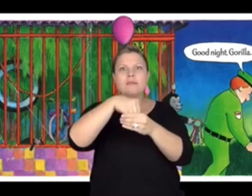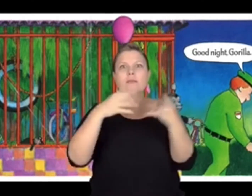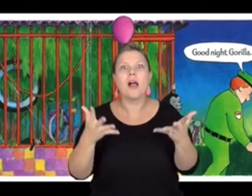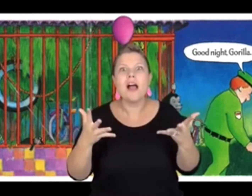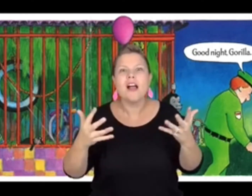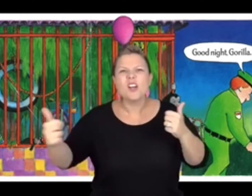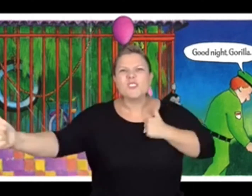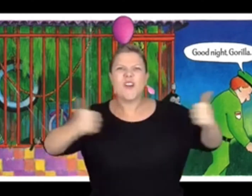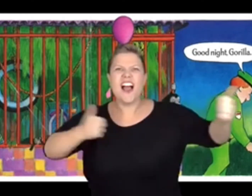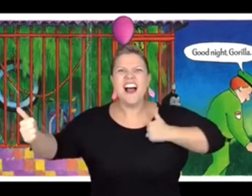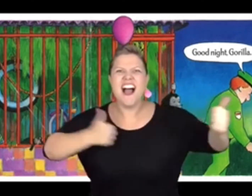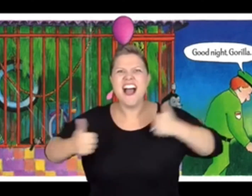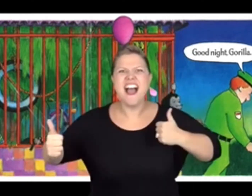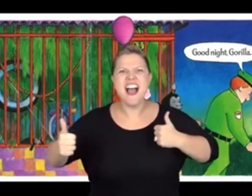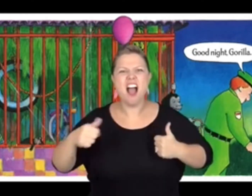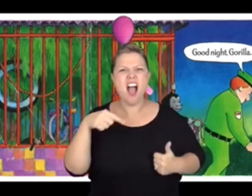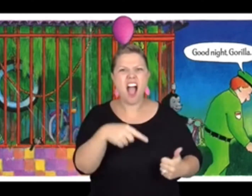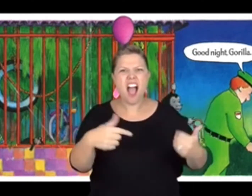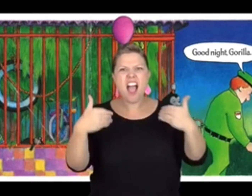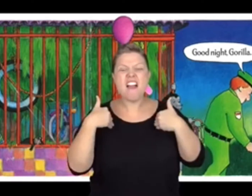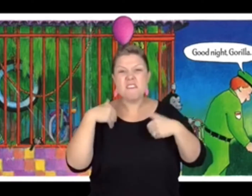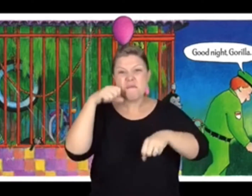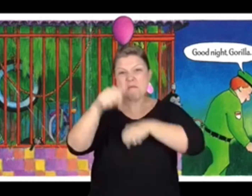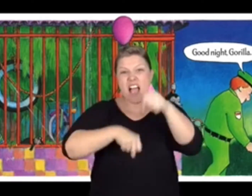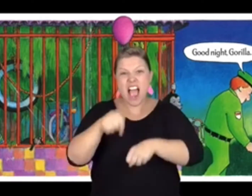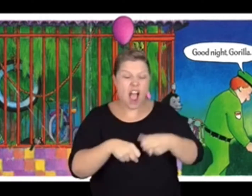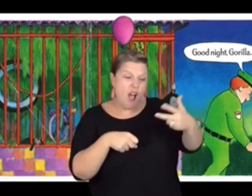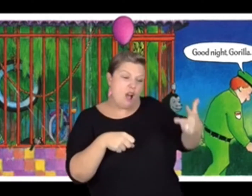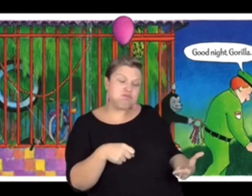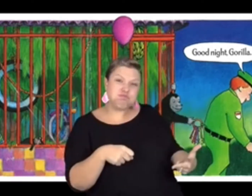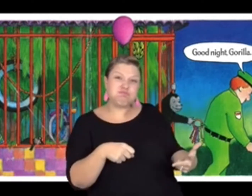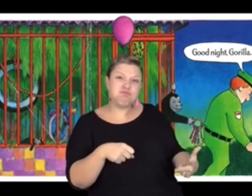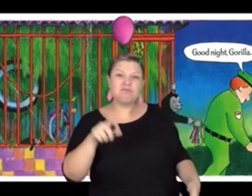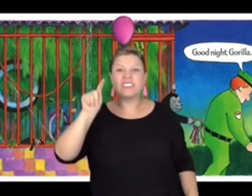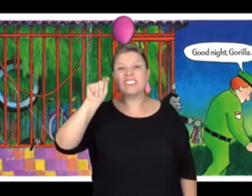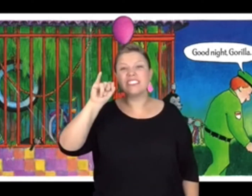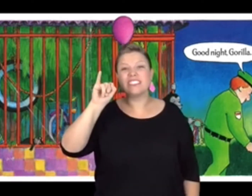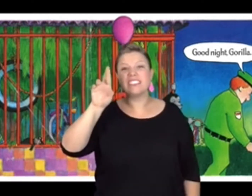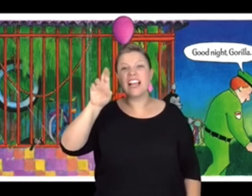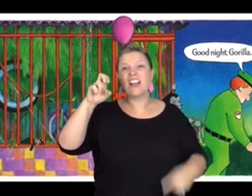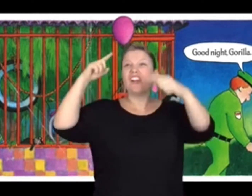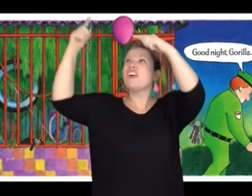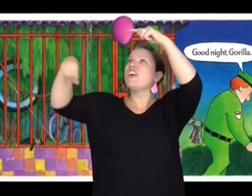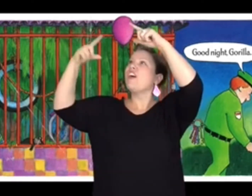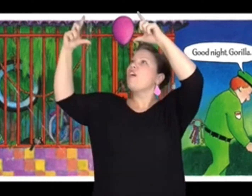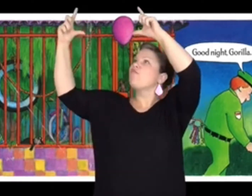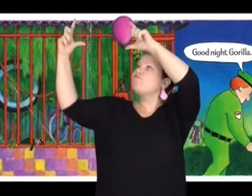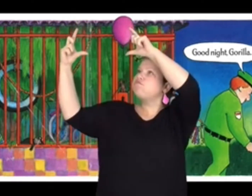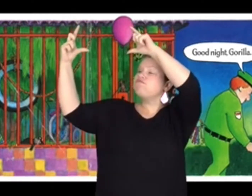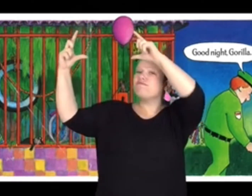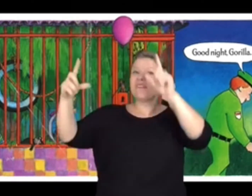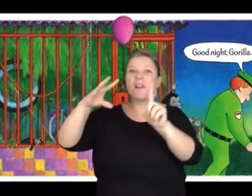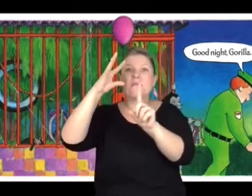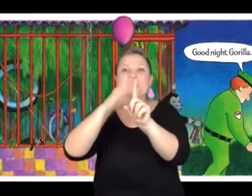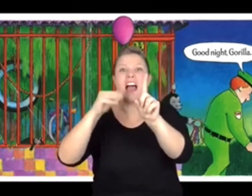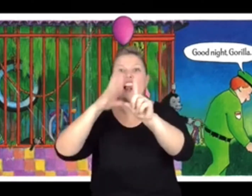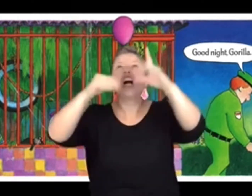The first cage he came to was the gorilla's cage. He had a bike, a tire swing, and